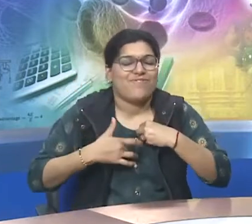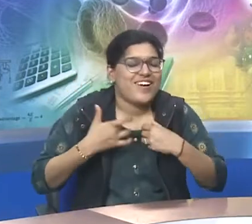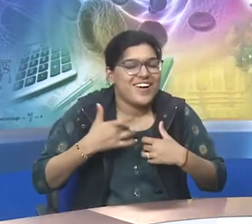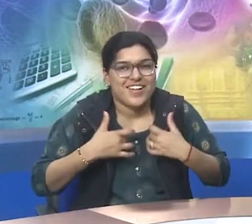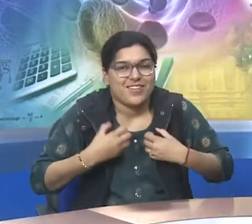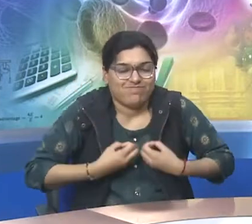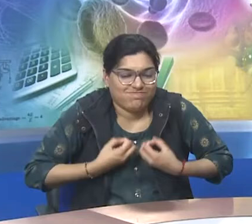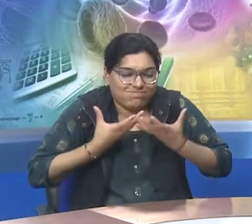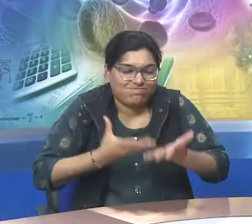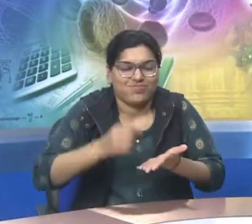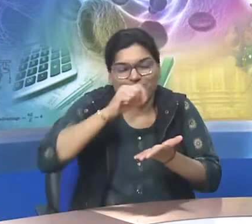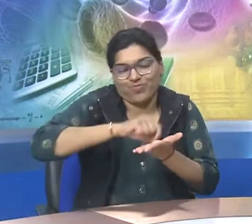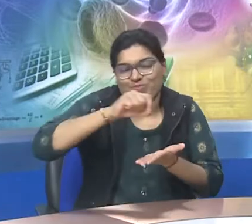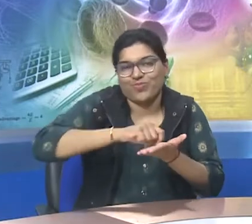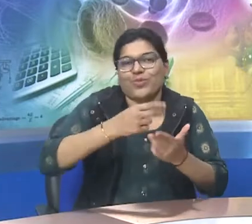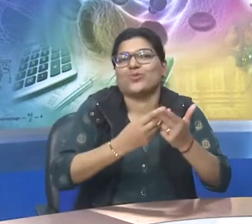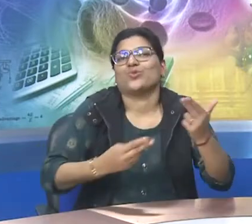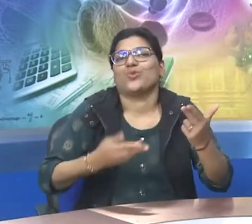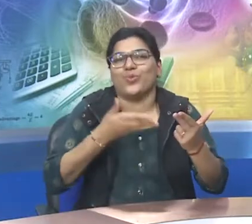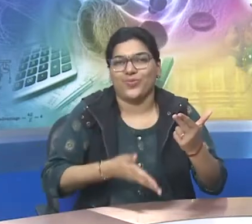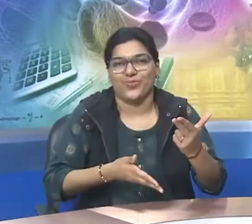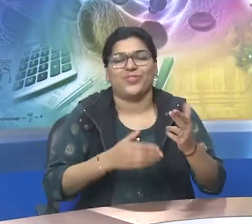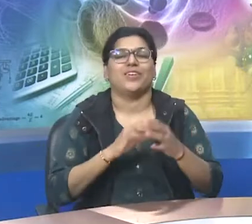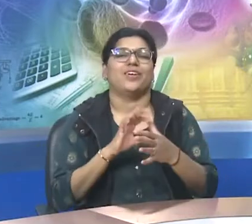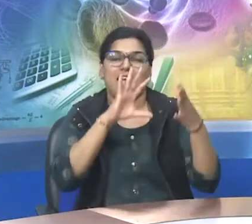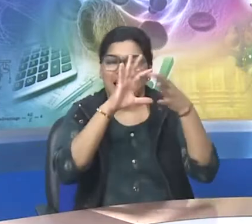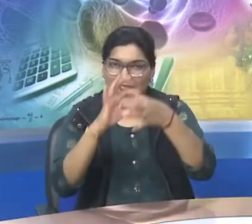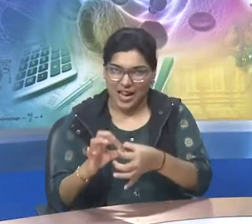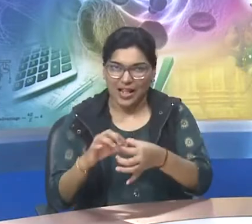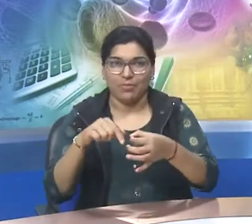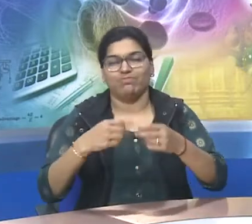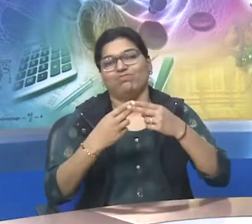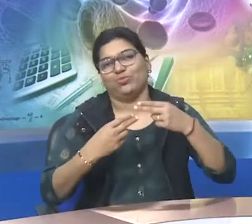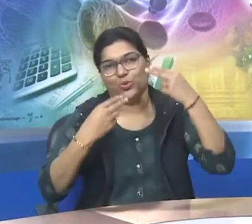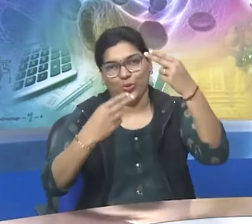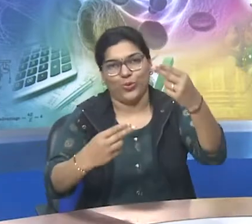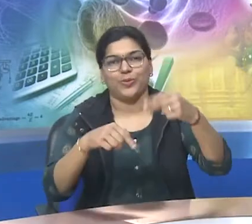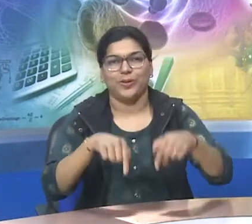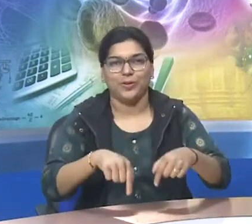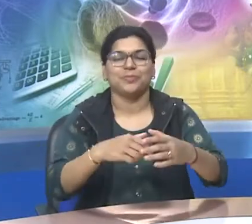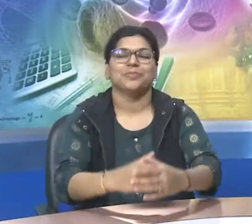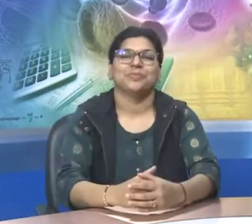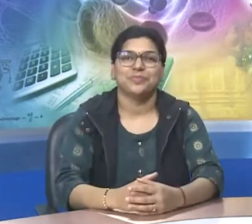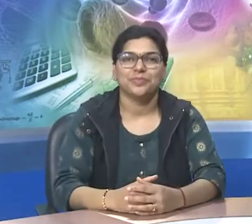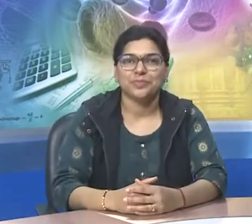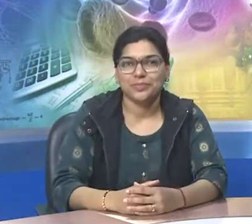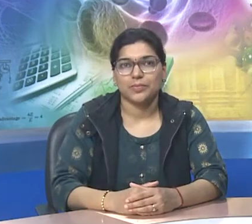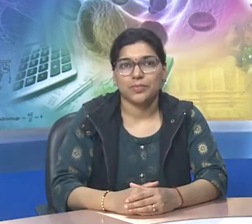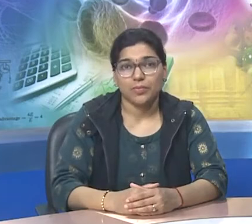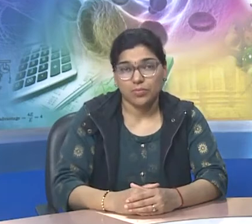she has expressed her feelings. So, we will be doing the poem now.